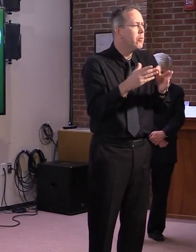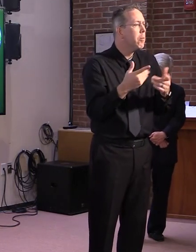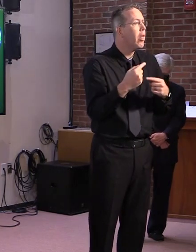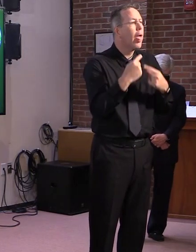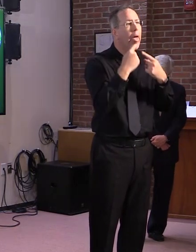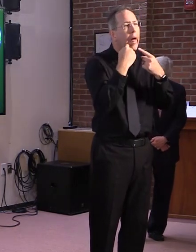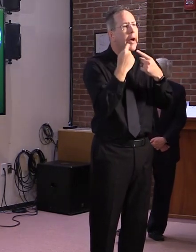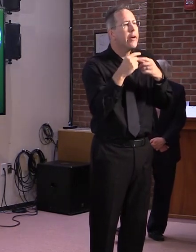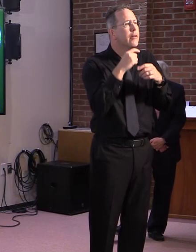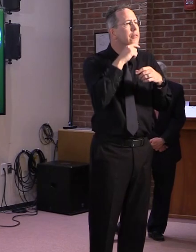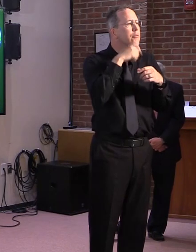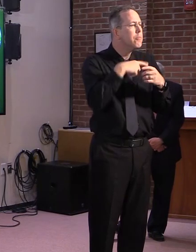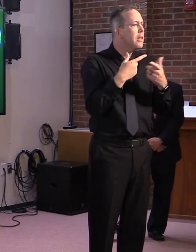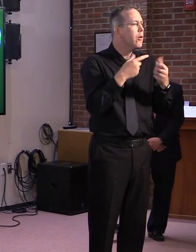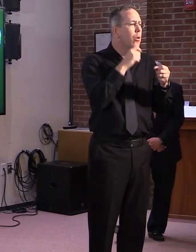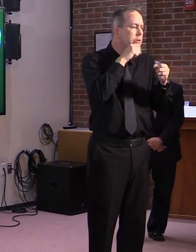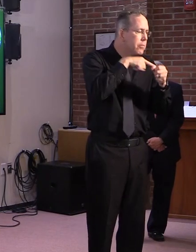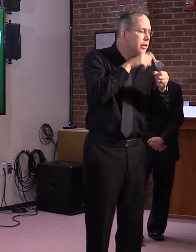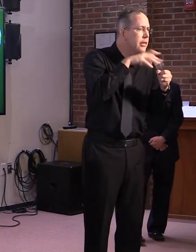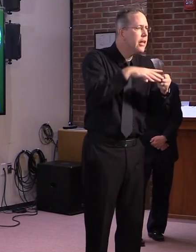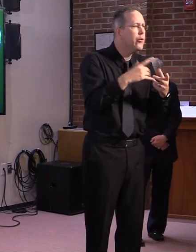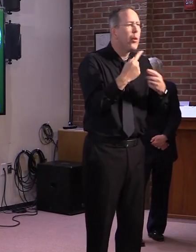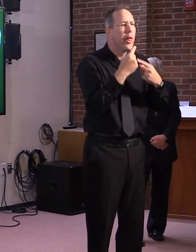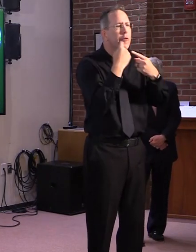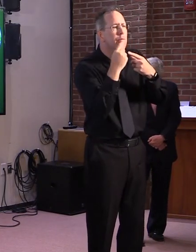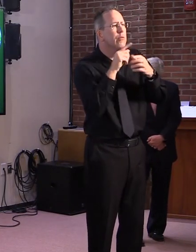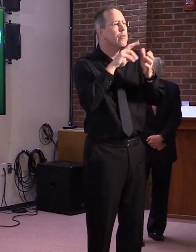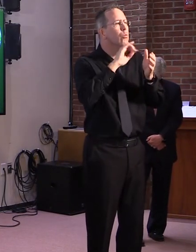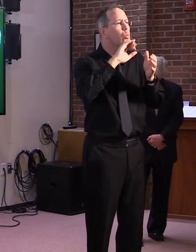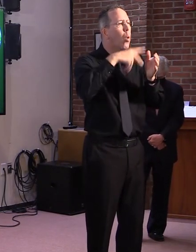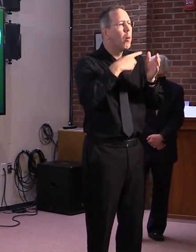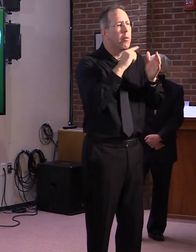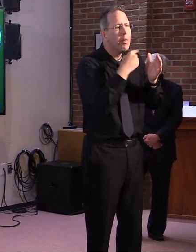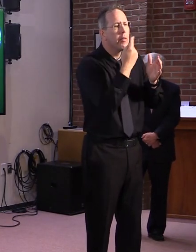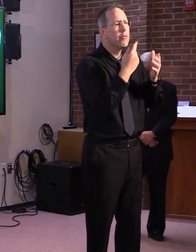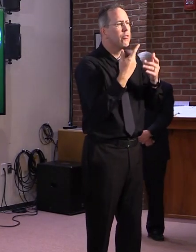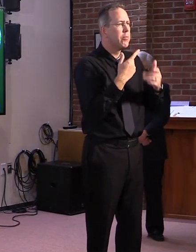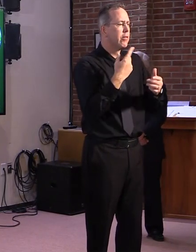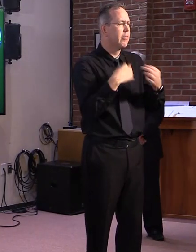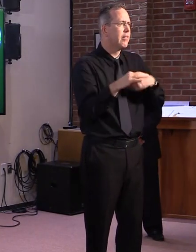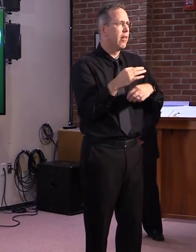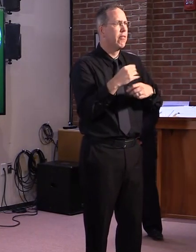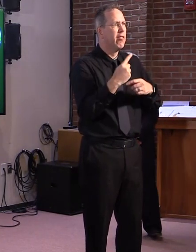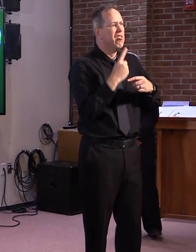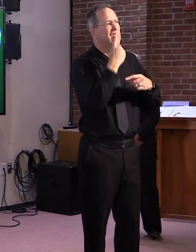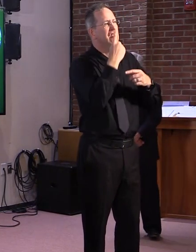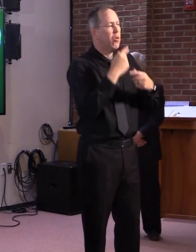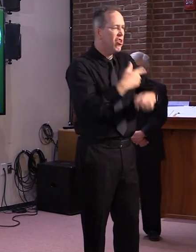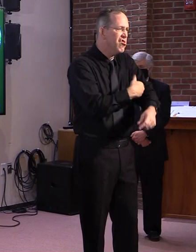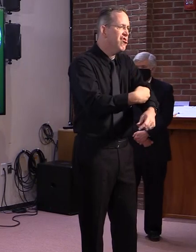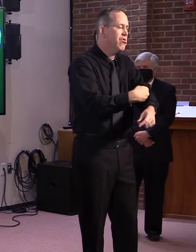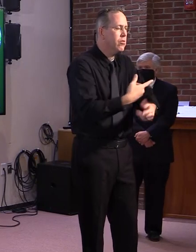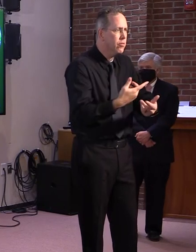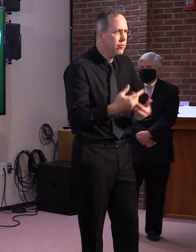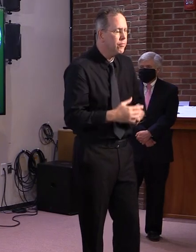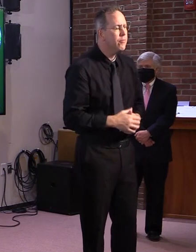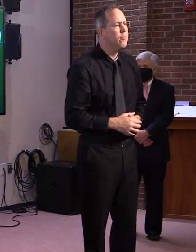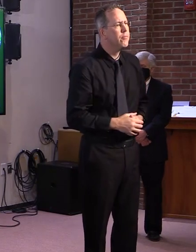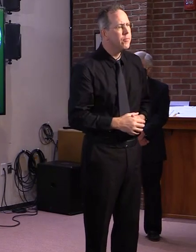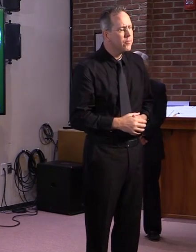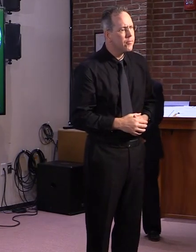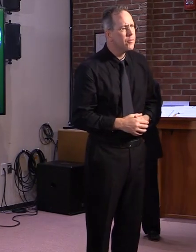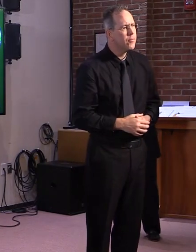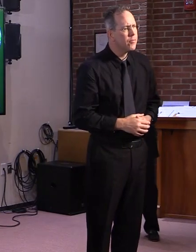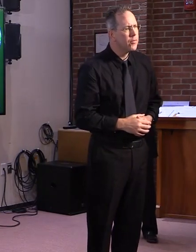at least before a vaccine comes our way. So I think we'll see. Mm-hmm. They're working on this as we speak. I know a number